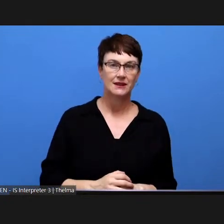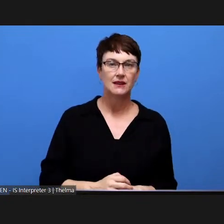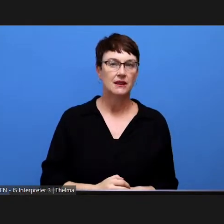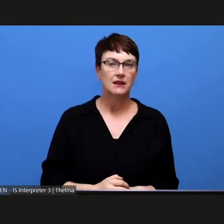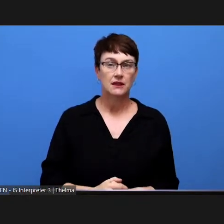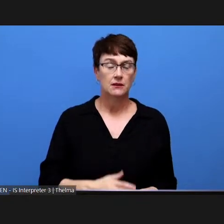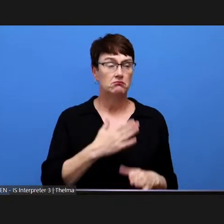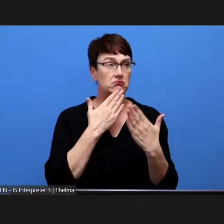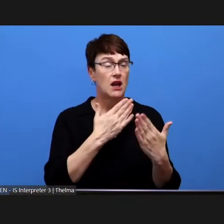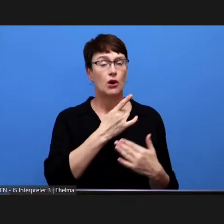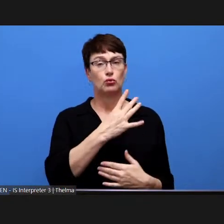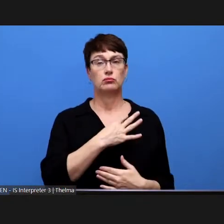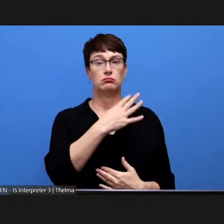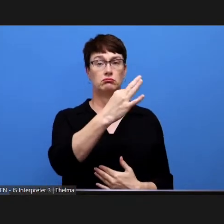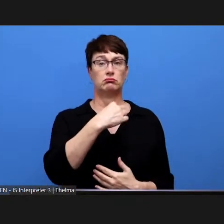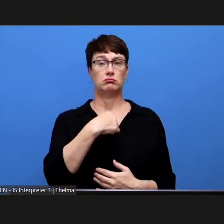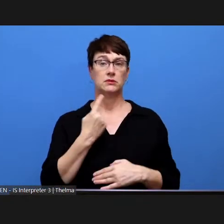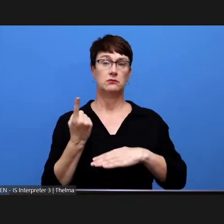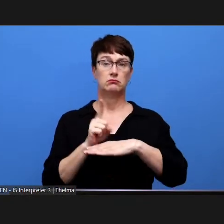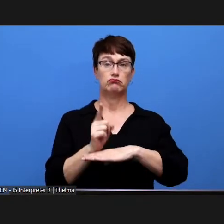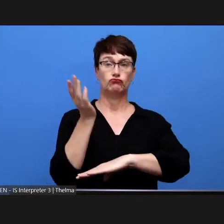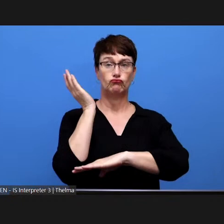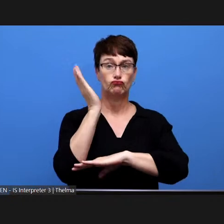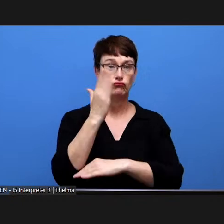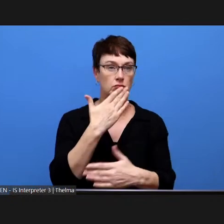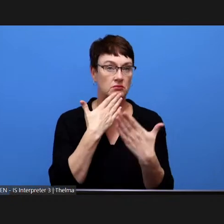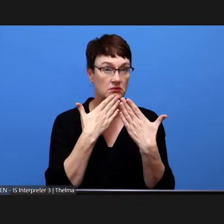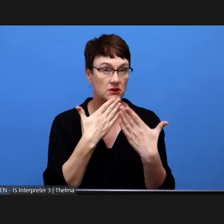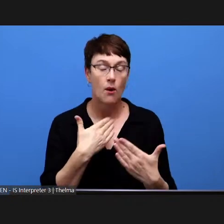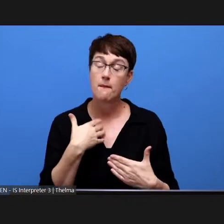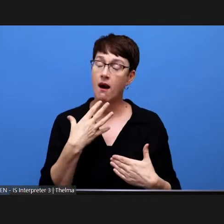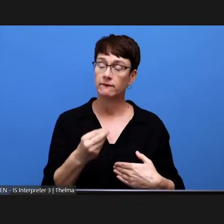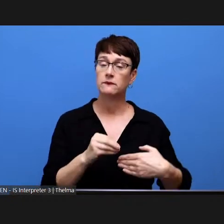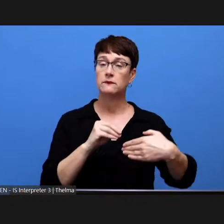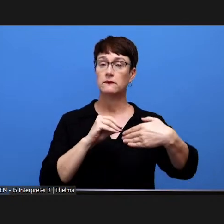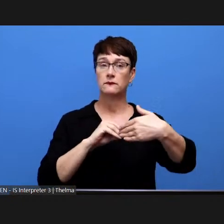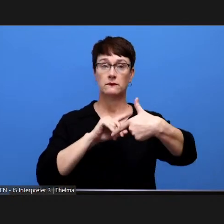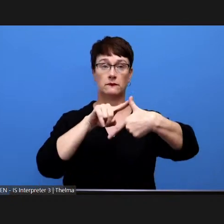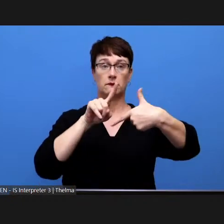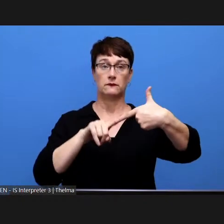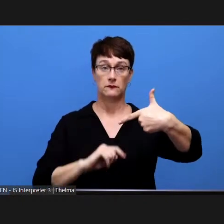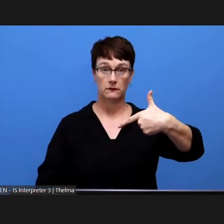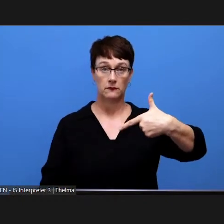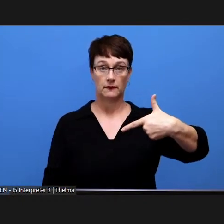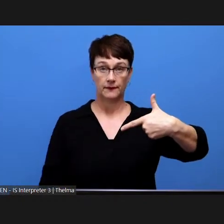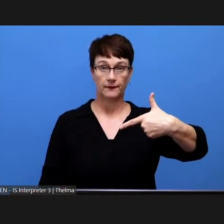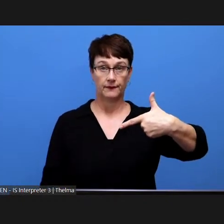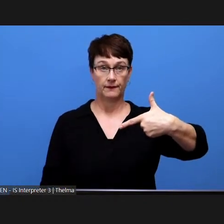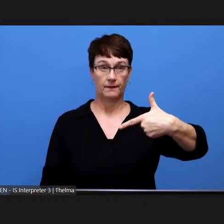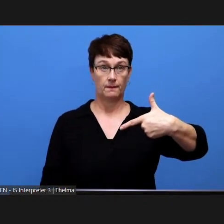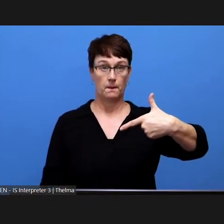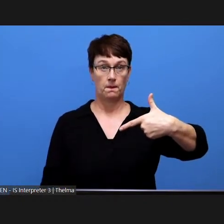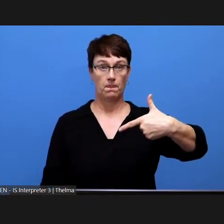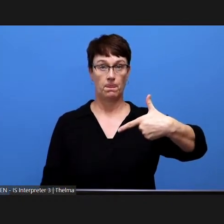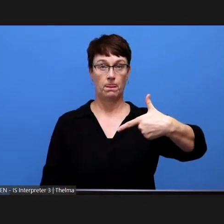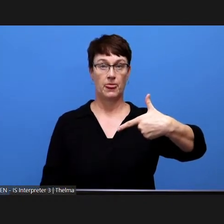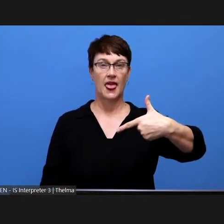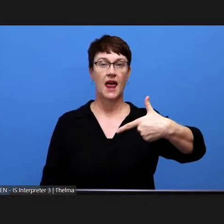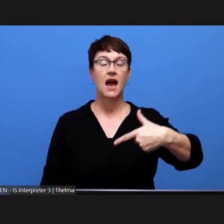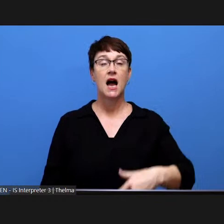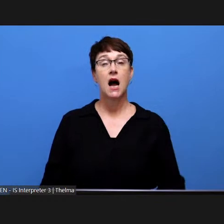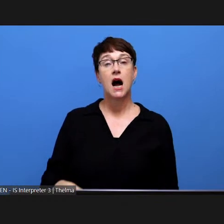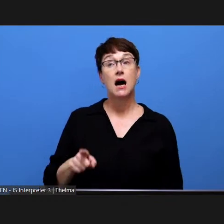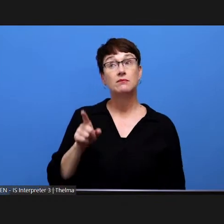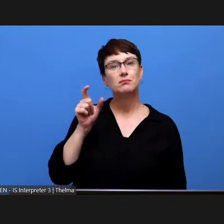and actors, both at the local, national, regional, and international levels. And I would just like to say that as we are